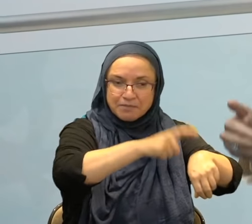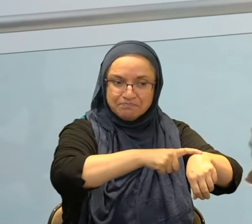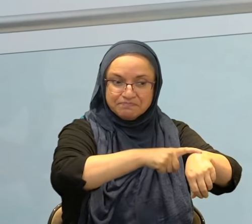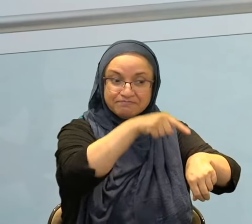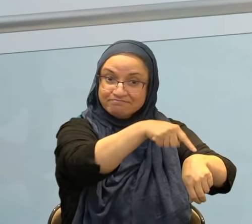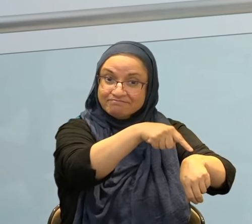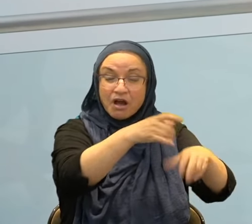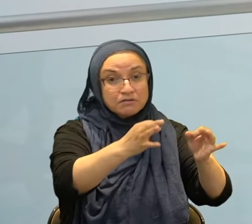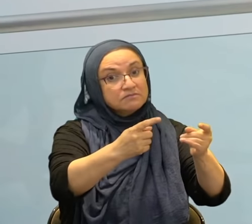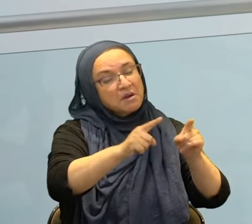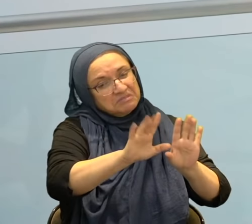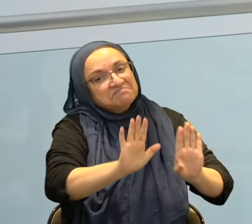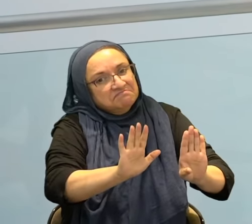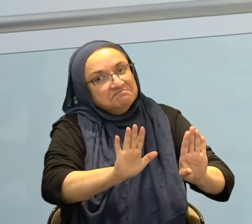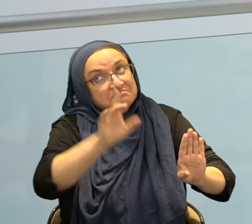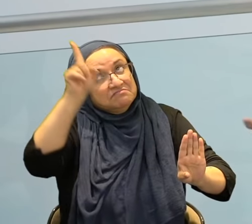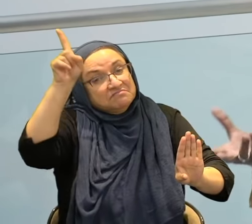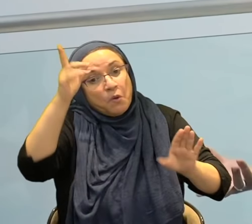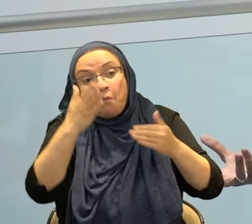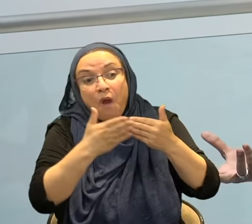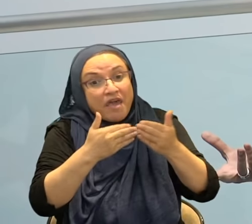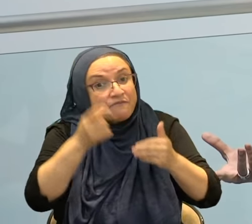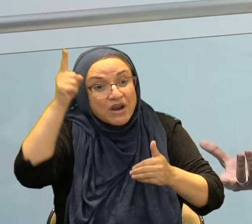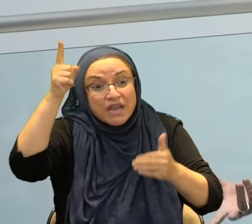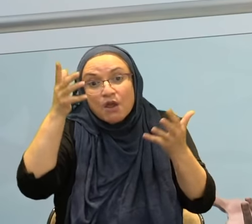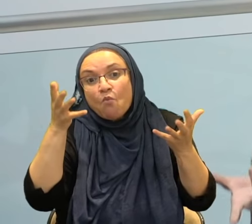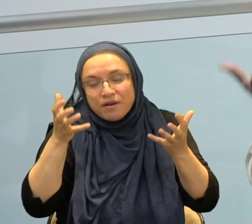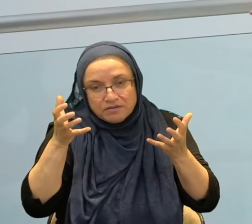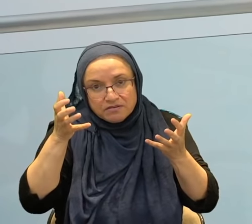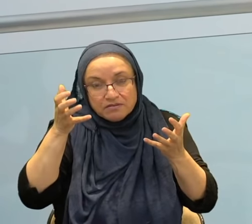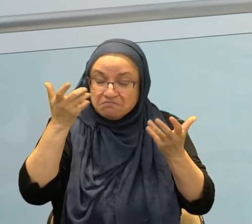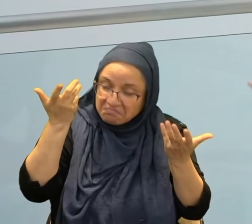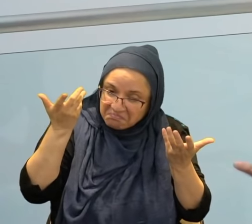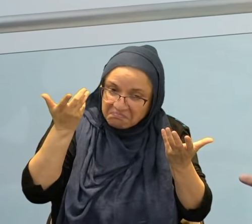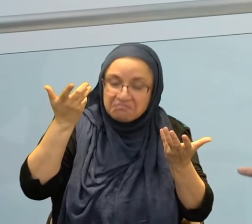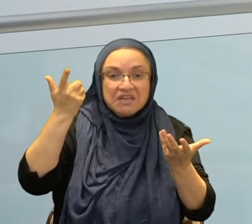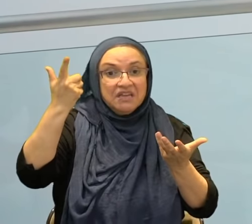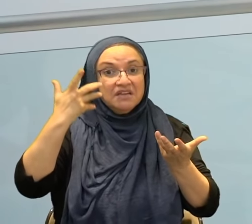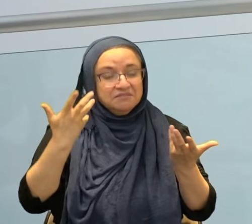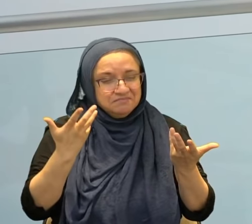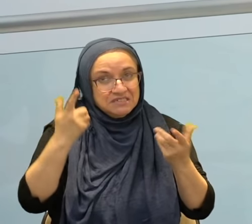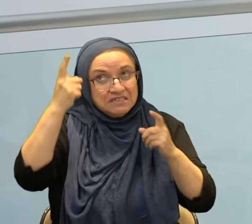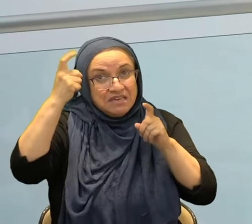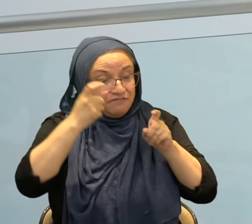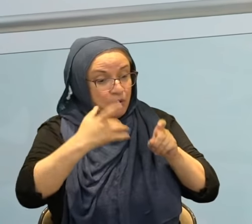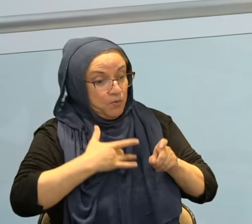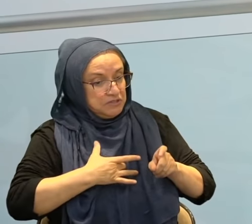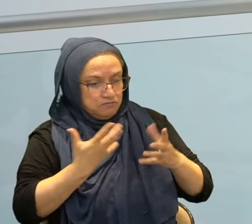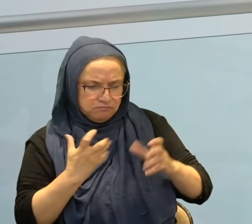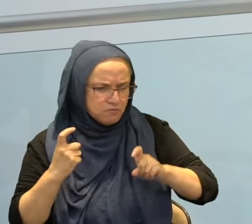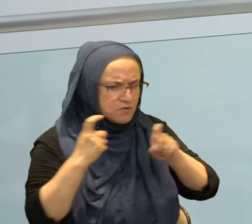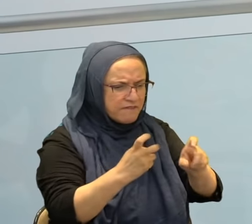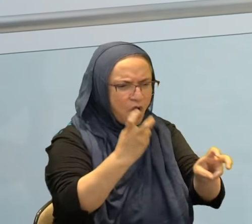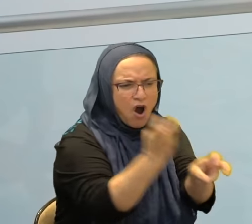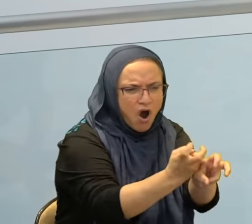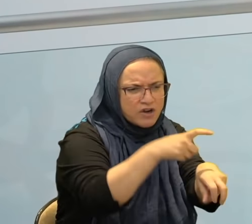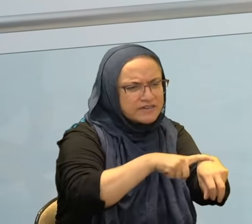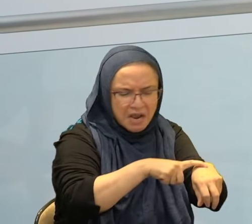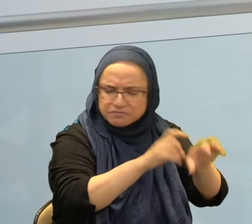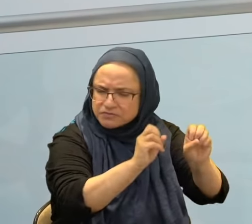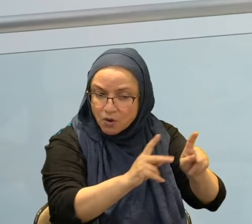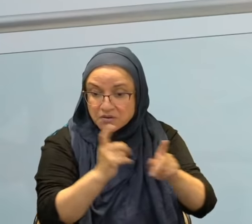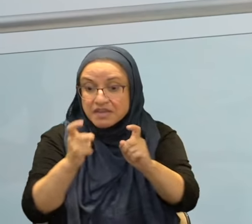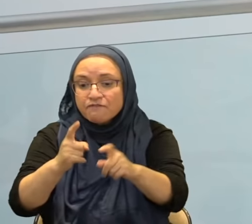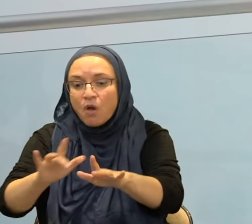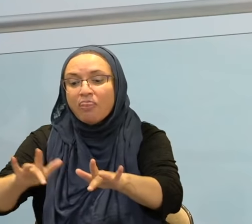from paradise to earth. But even then there was an elevation in his station his status with Allah